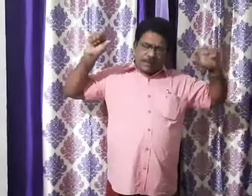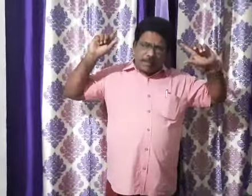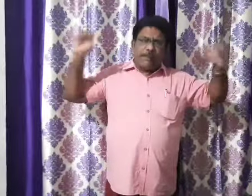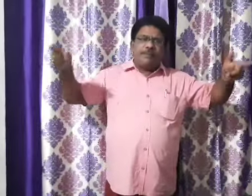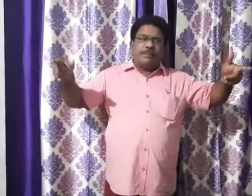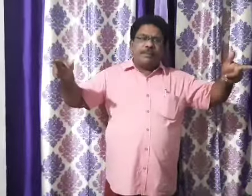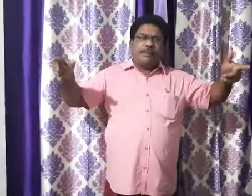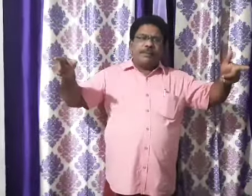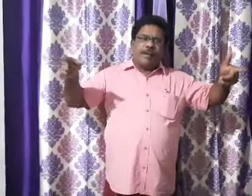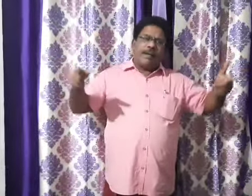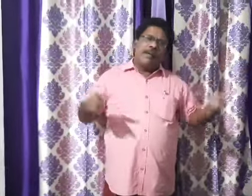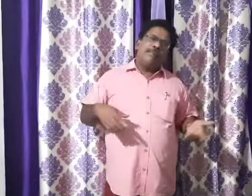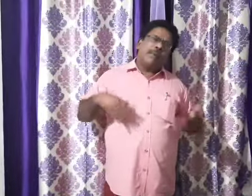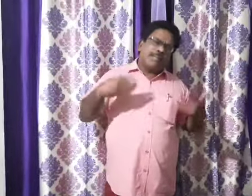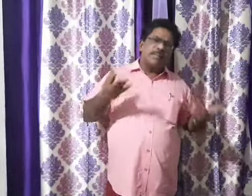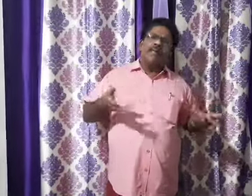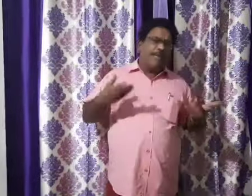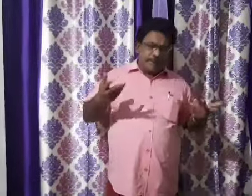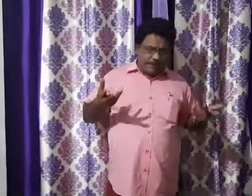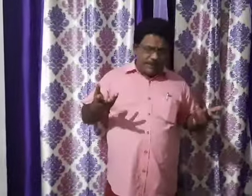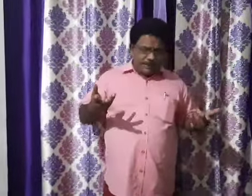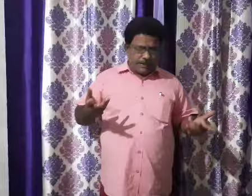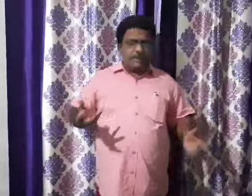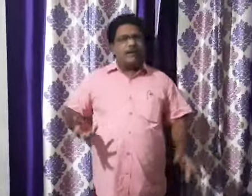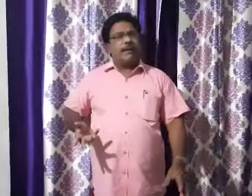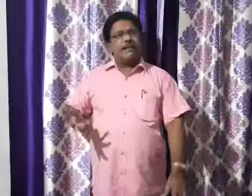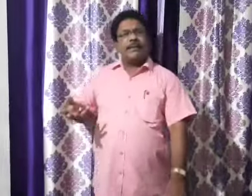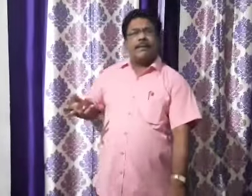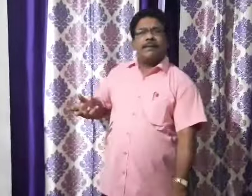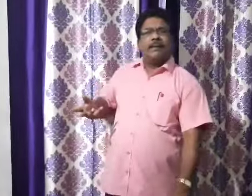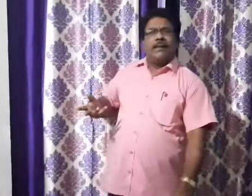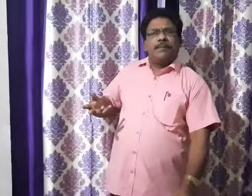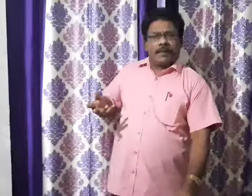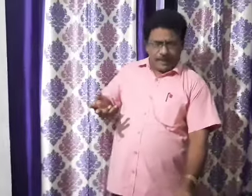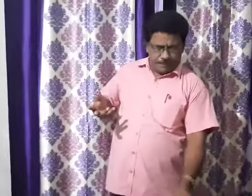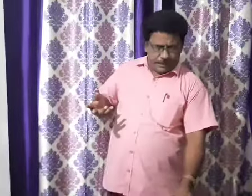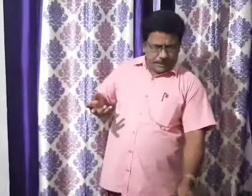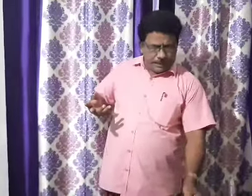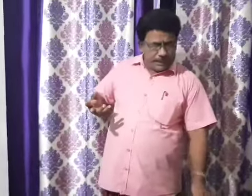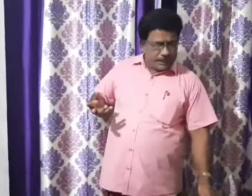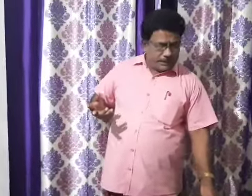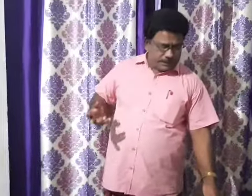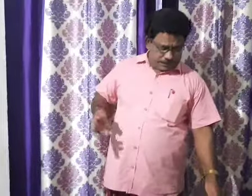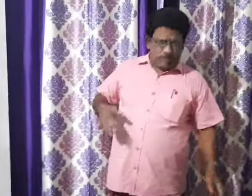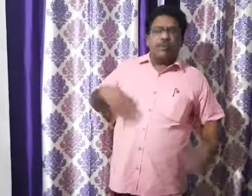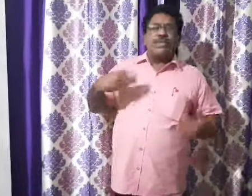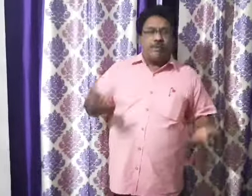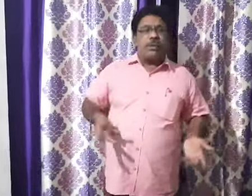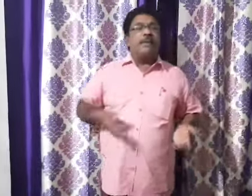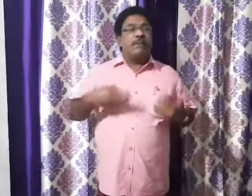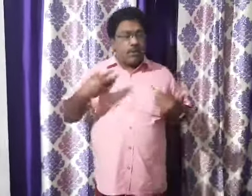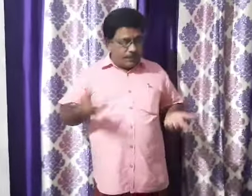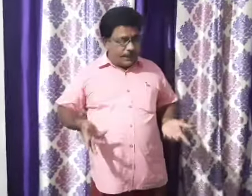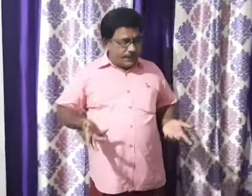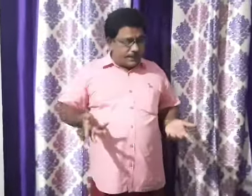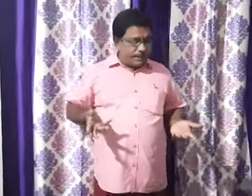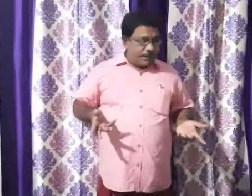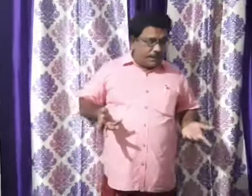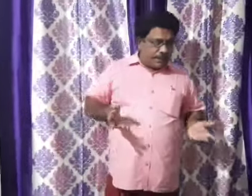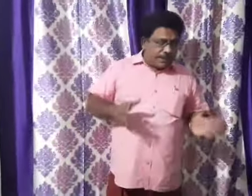come up, and production became easier. Second sector became most important, predominant. Then